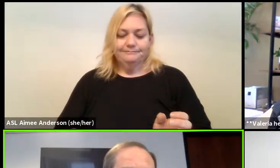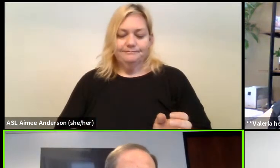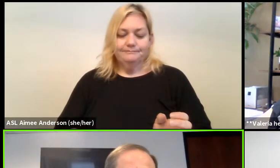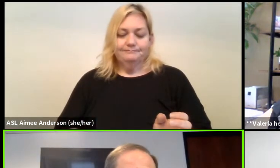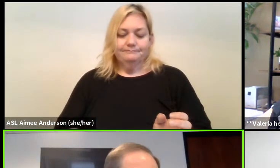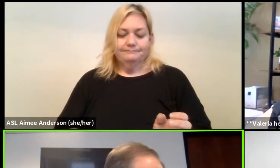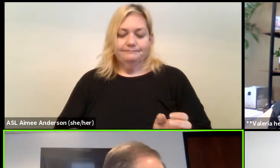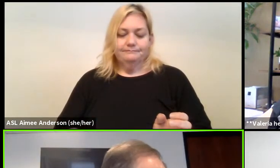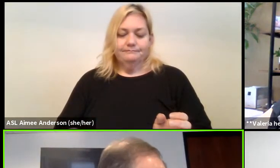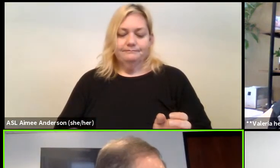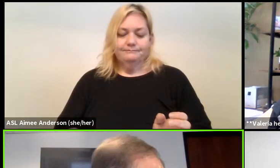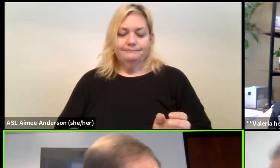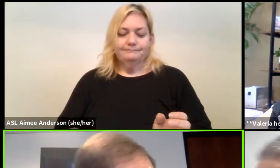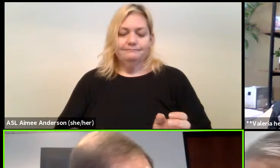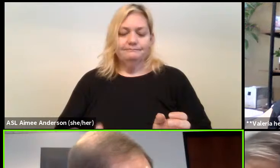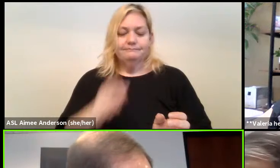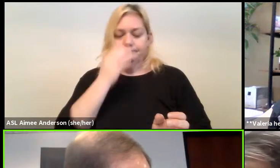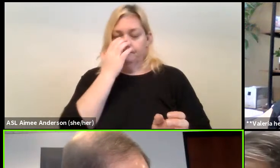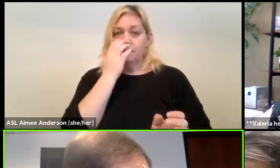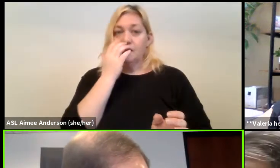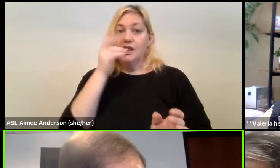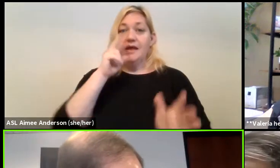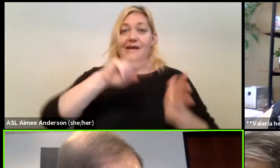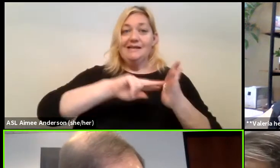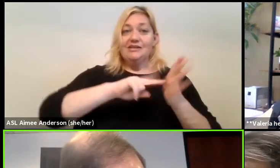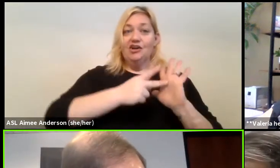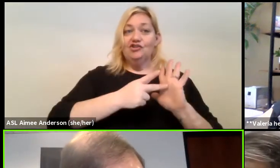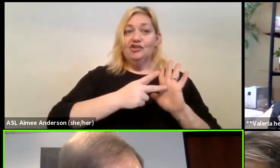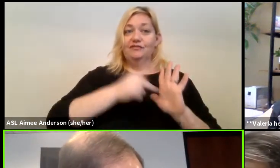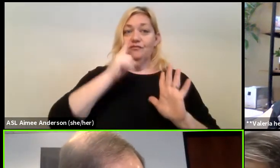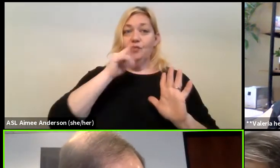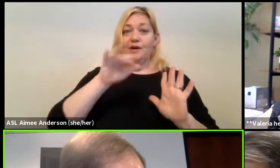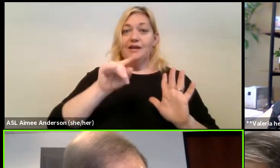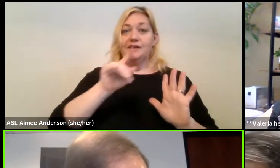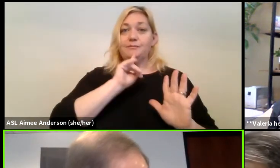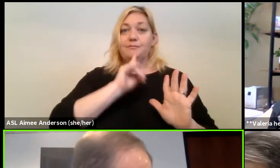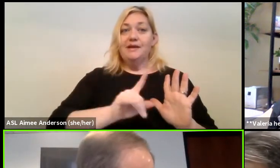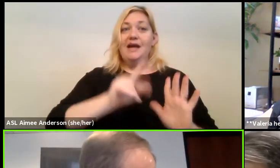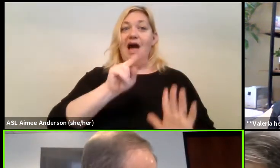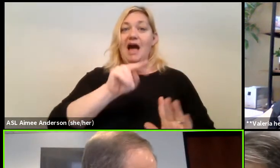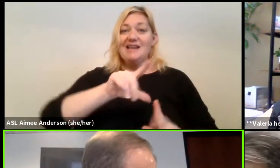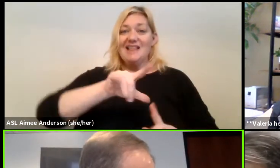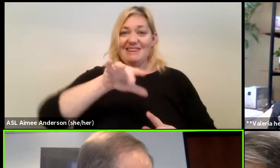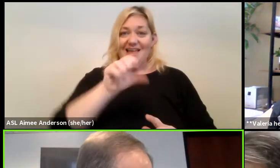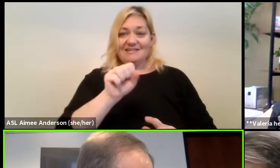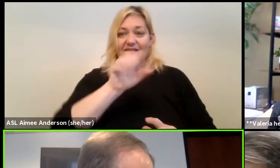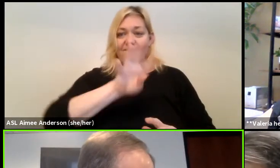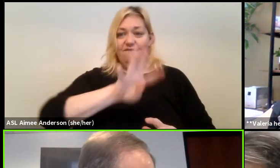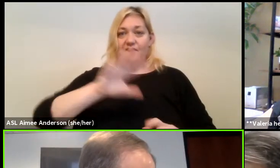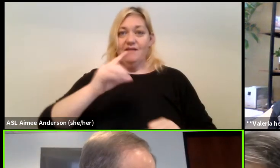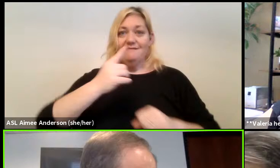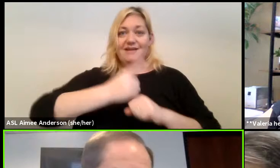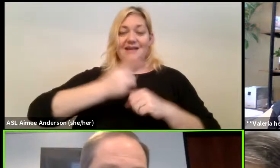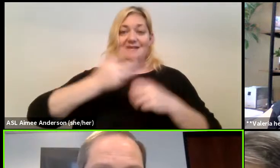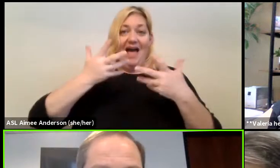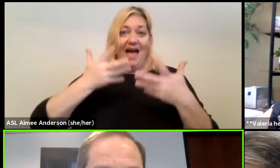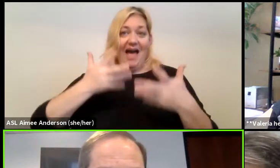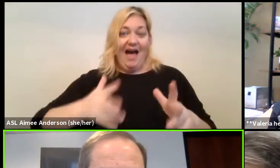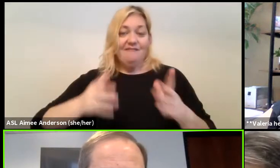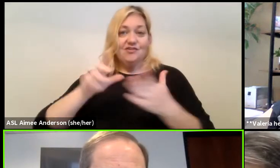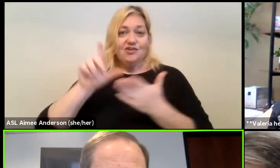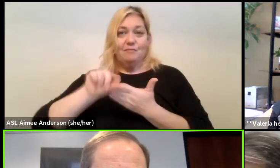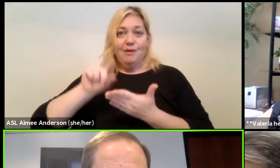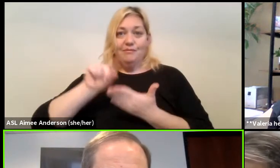The intention is for it to be unless the convention is at least 45 days after the publication